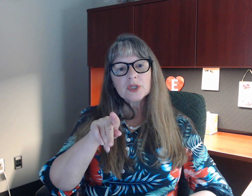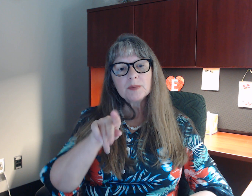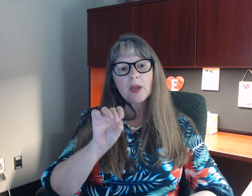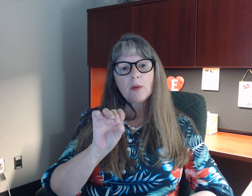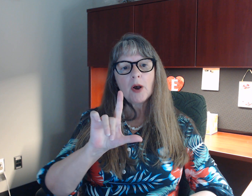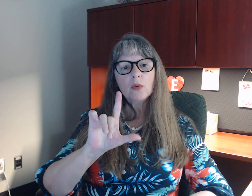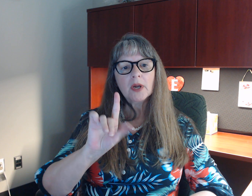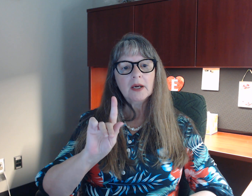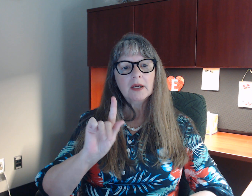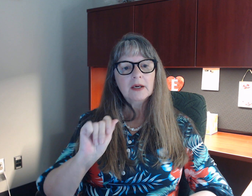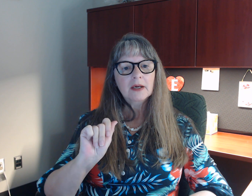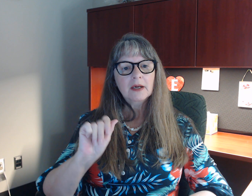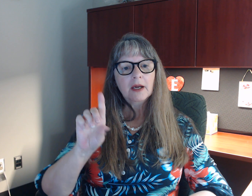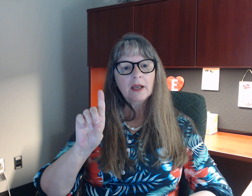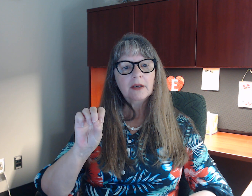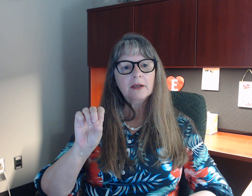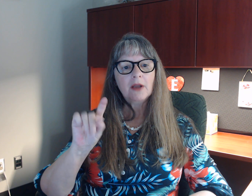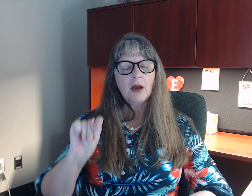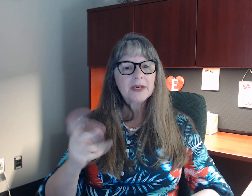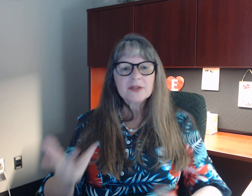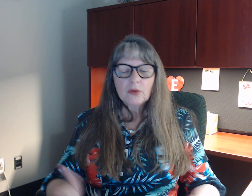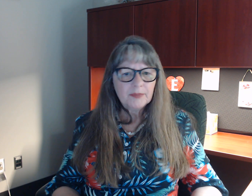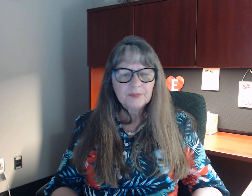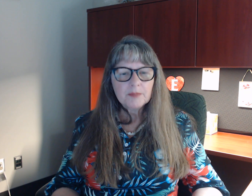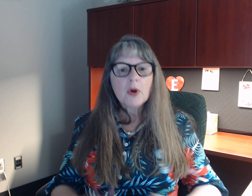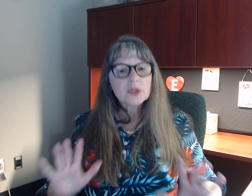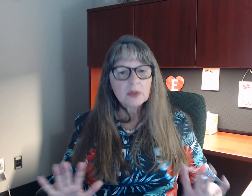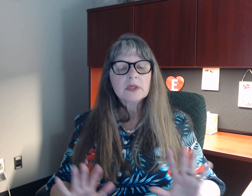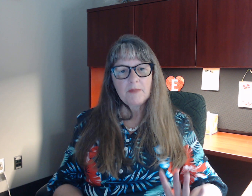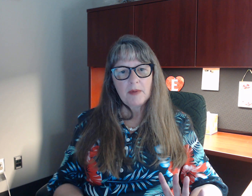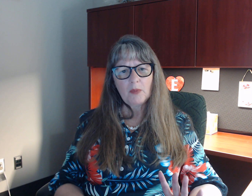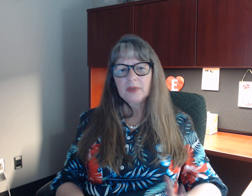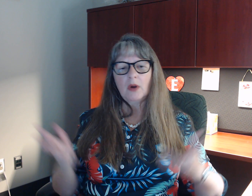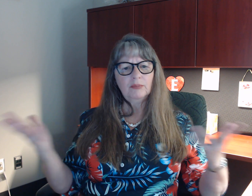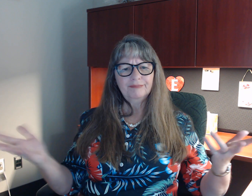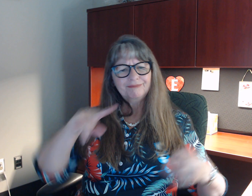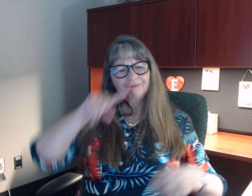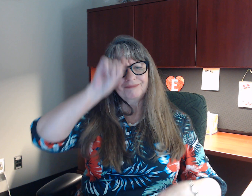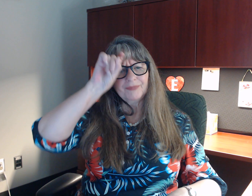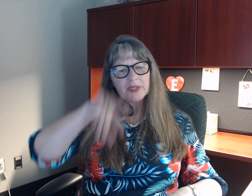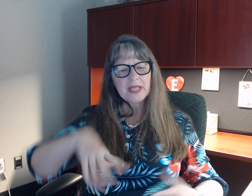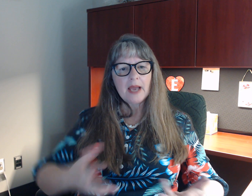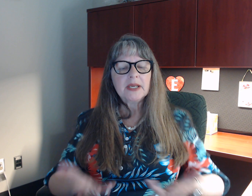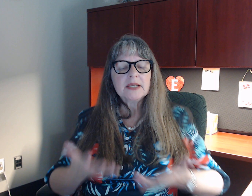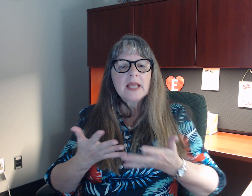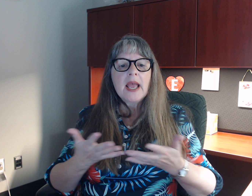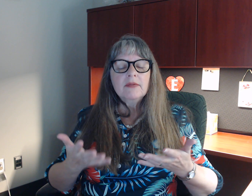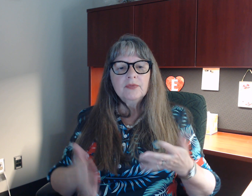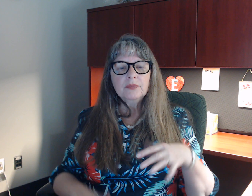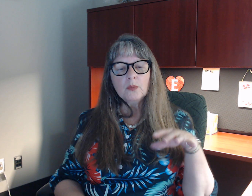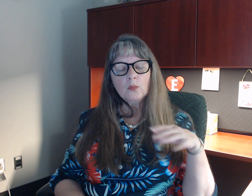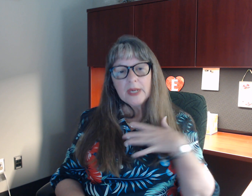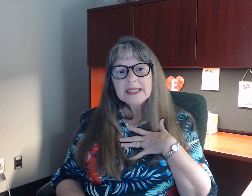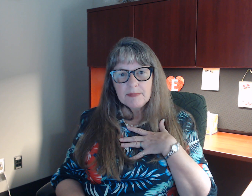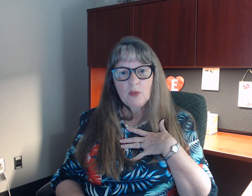spell polka dot because most deaf people would go, what's that? Because we say polka